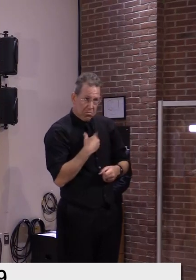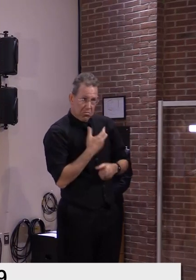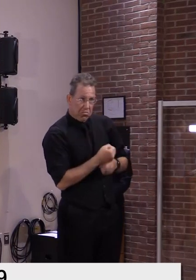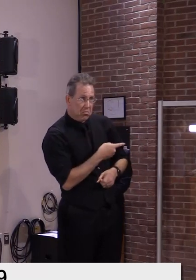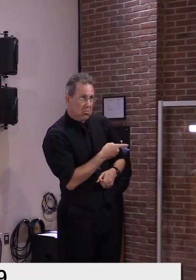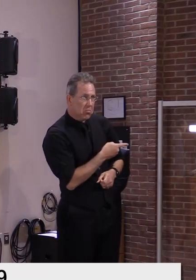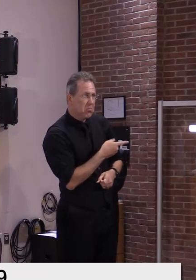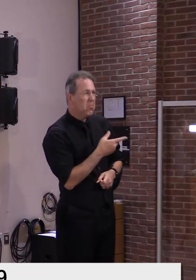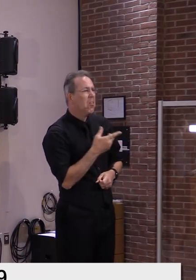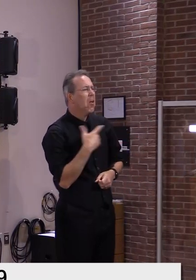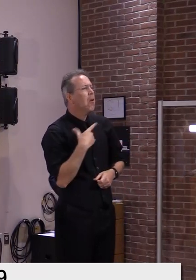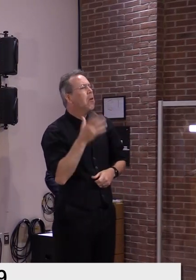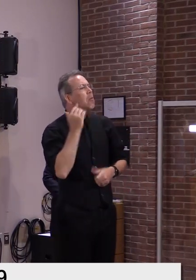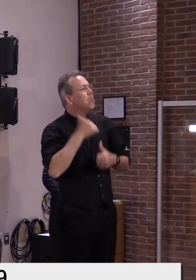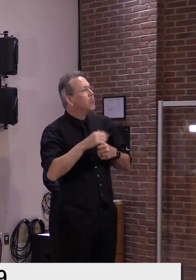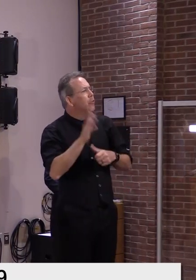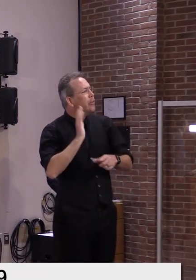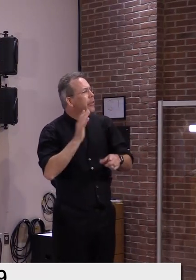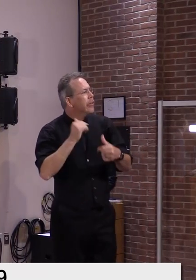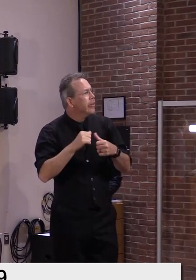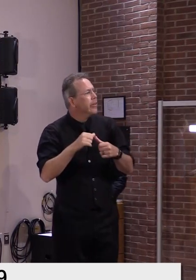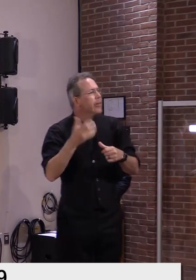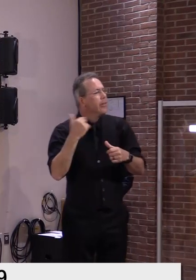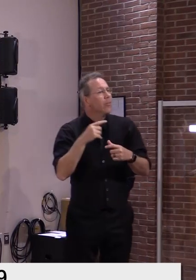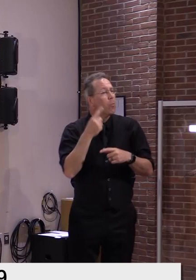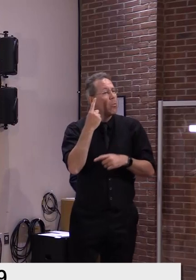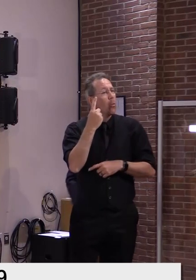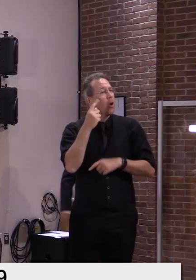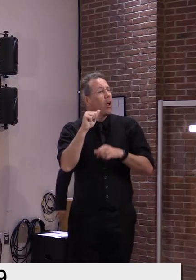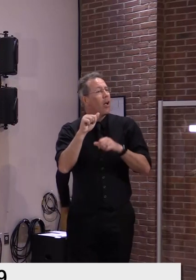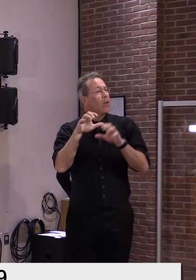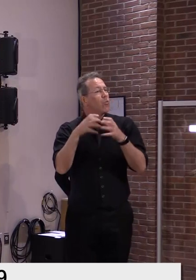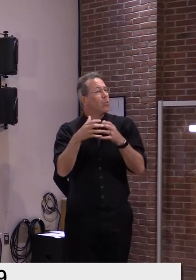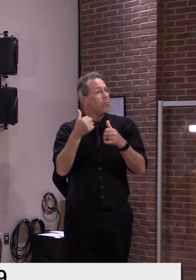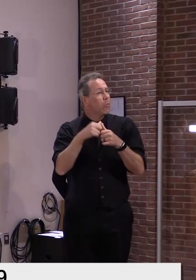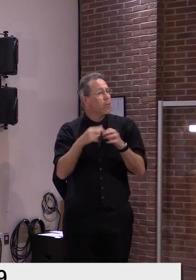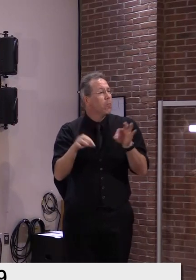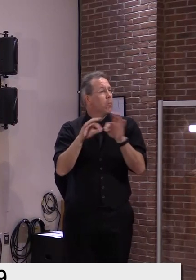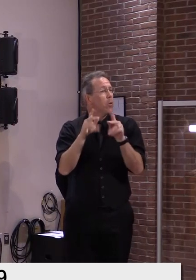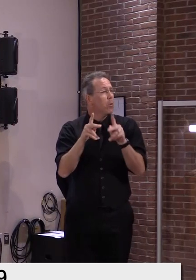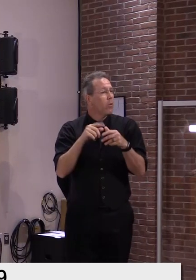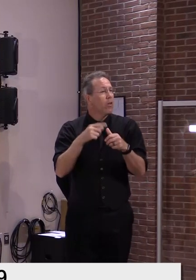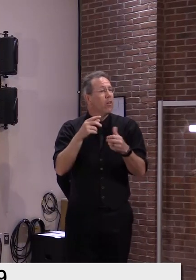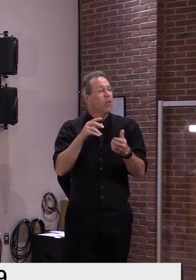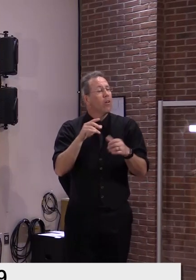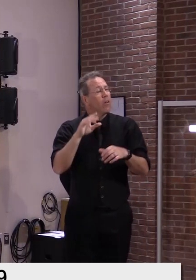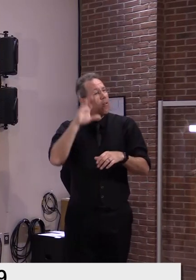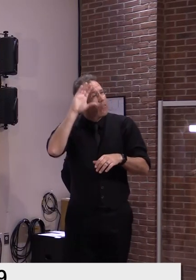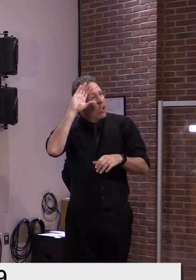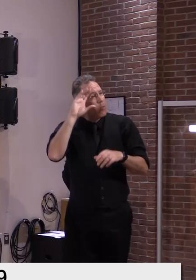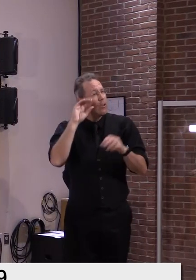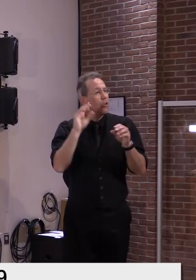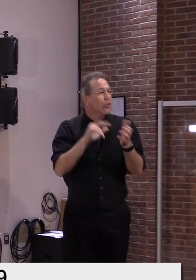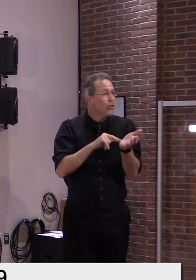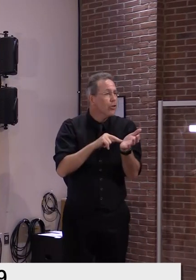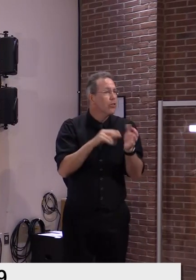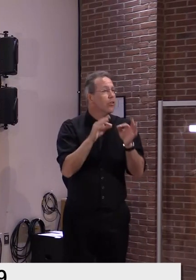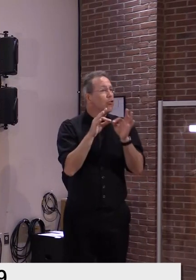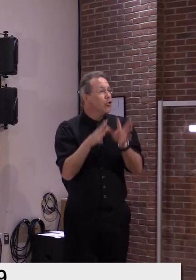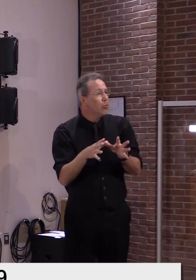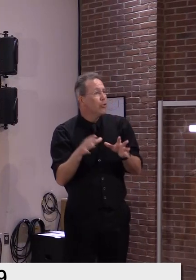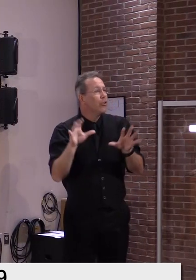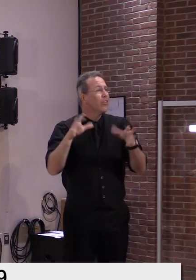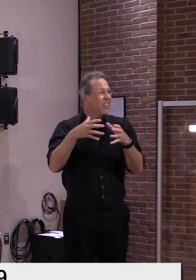group, because we had a number of healthcare workers and workers in other essential sectors that were